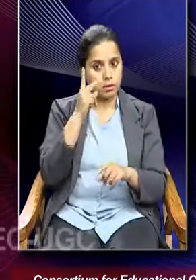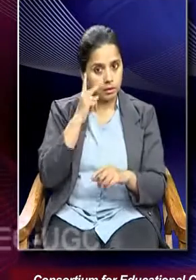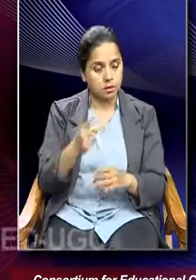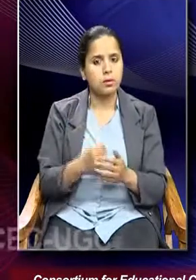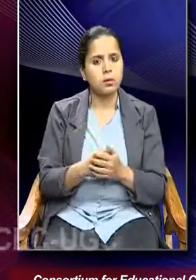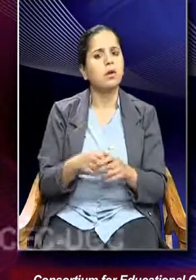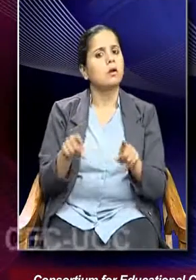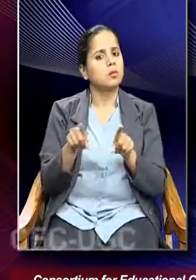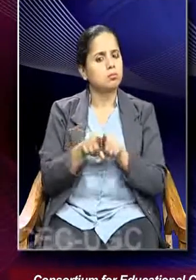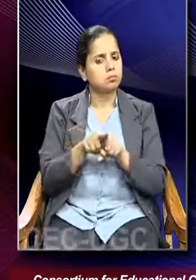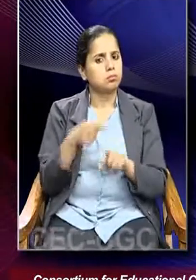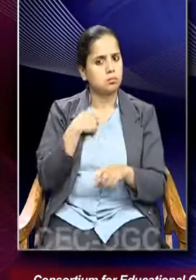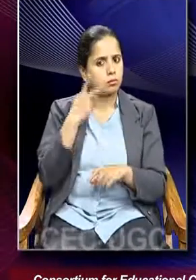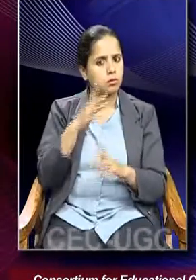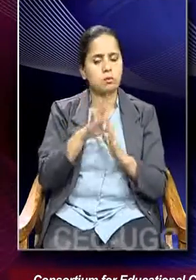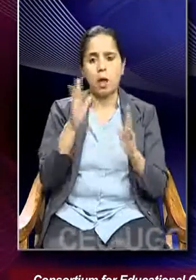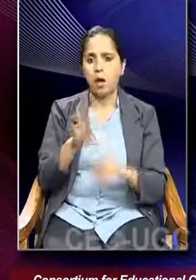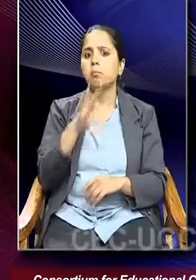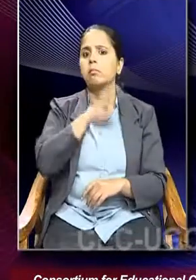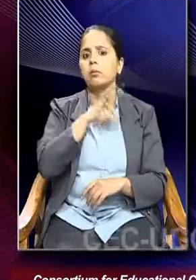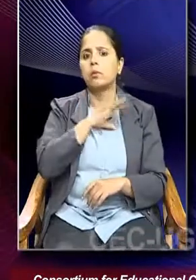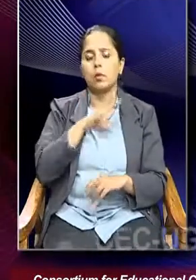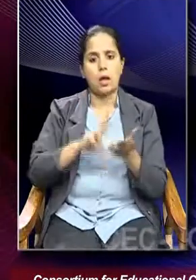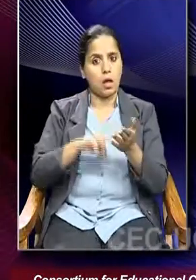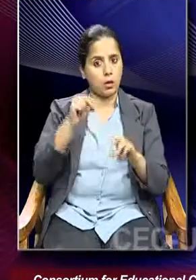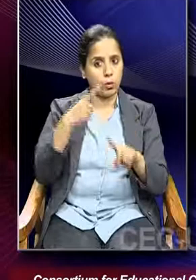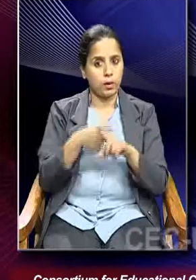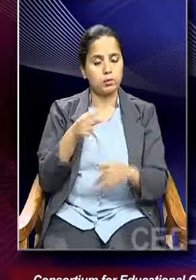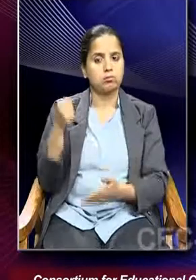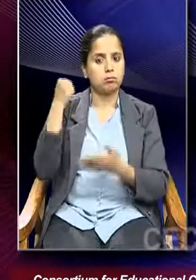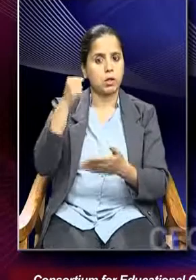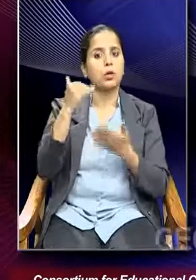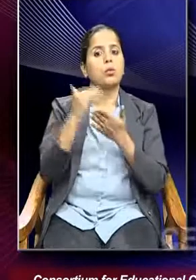are also very fruitful. NOx budget program,